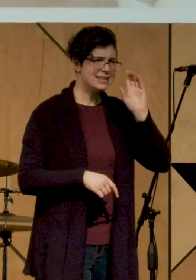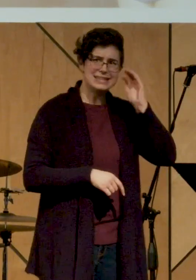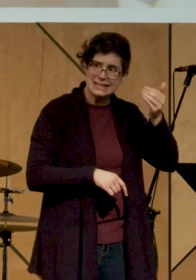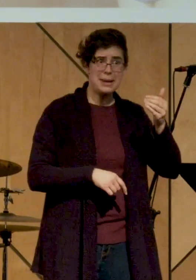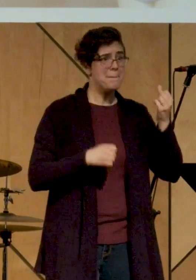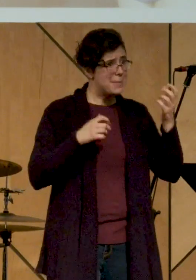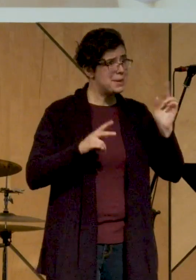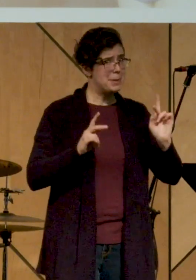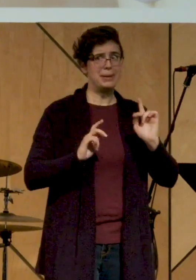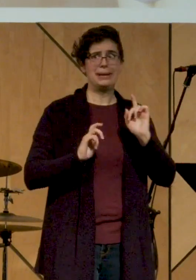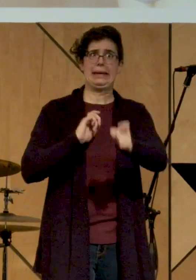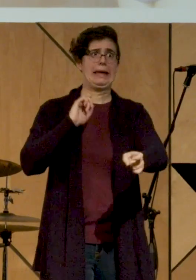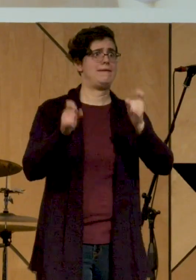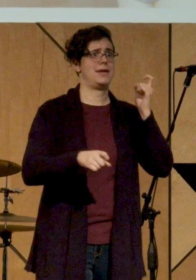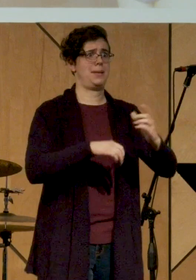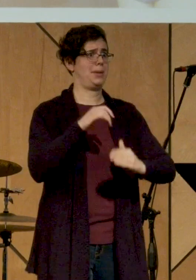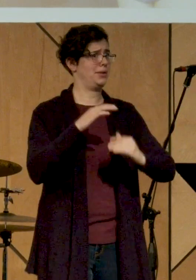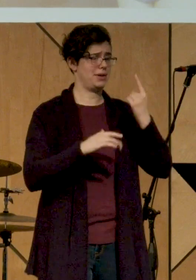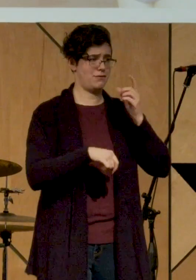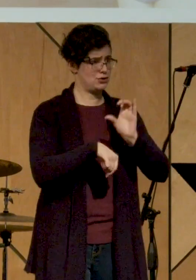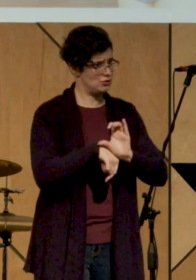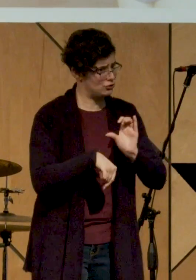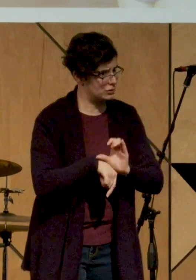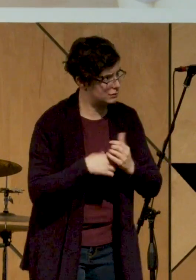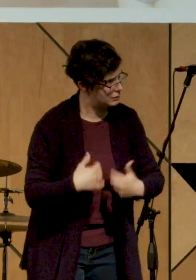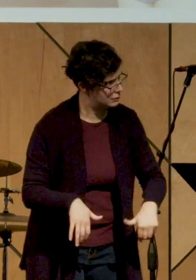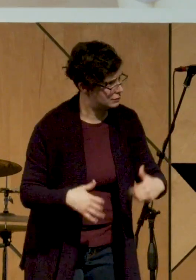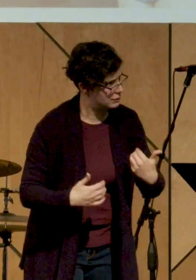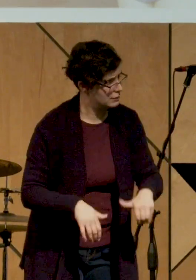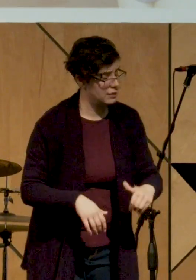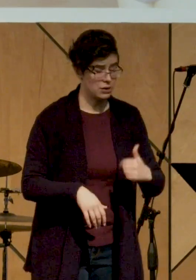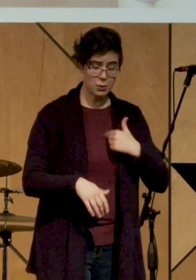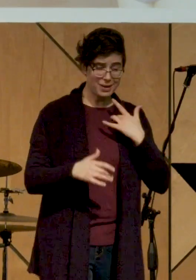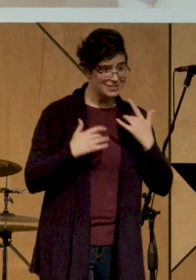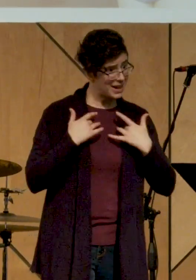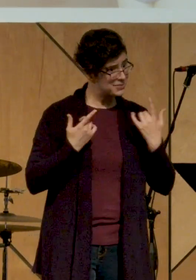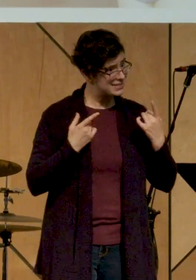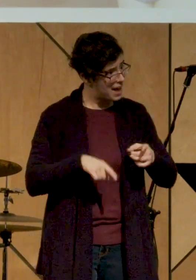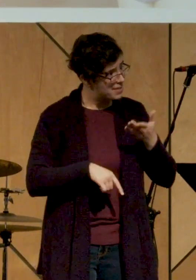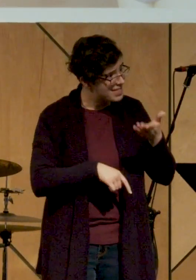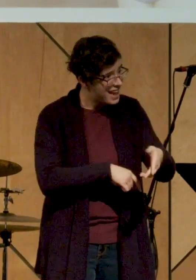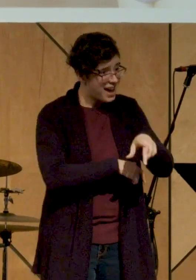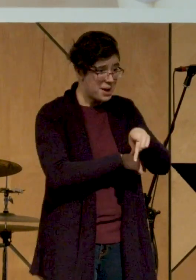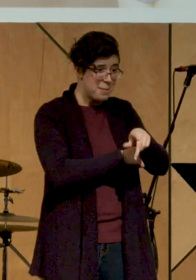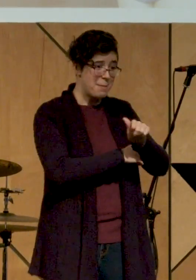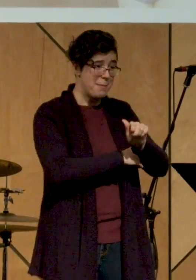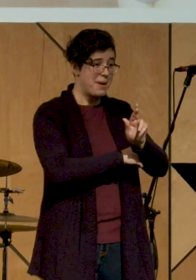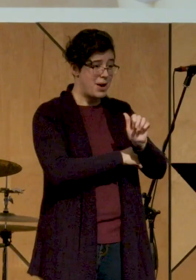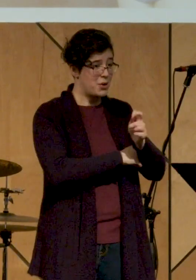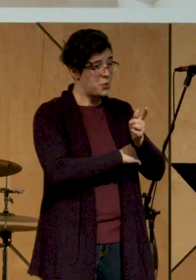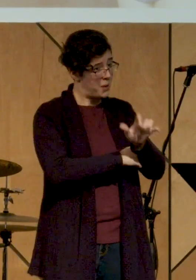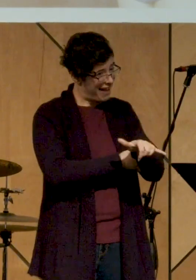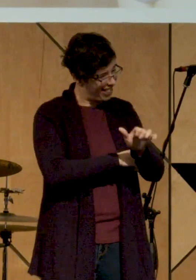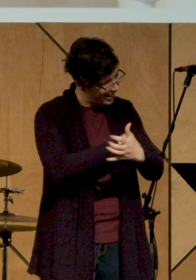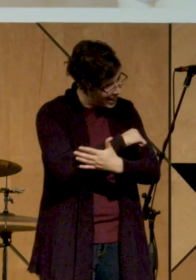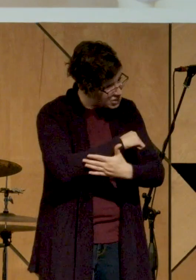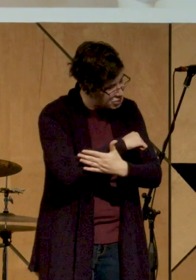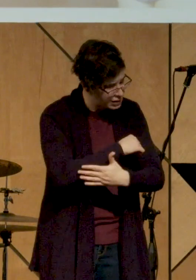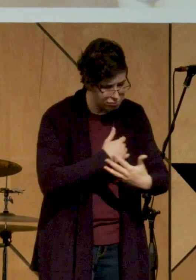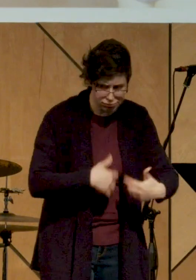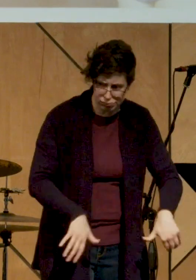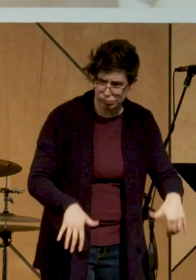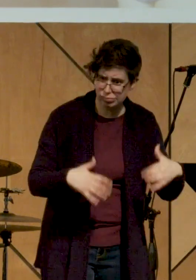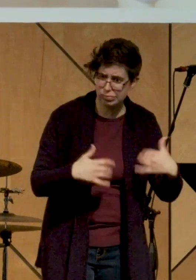This is us, right? And so we are super excited for what God is doing in Asunción, Paraguay. And